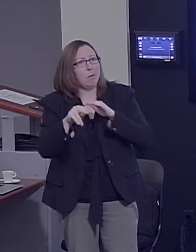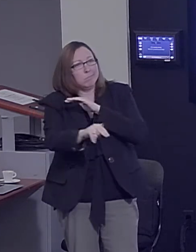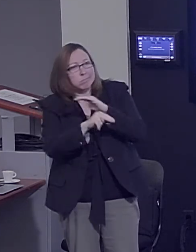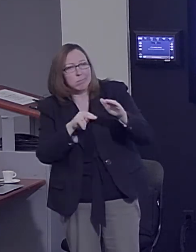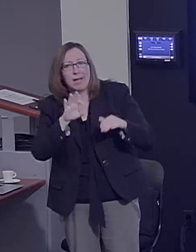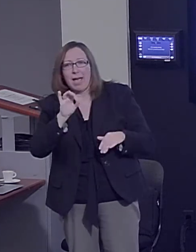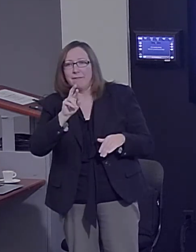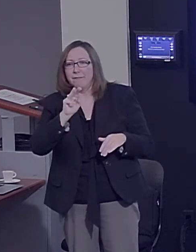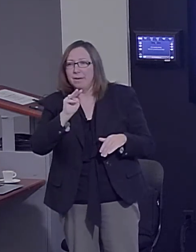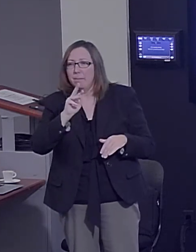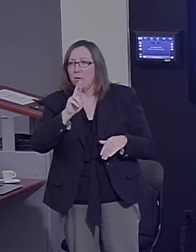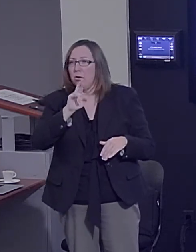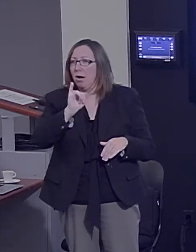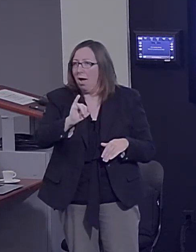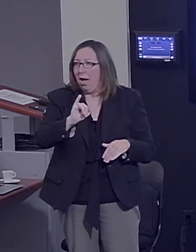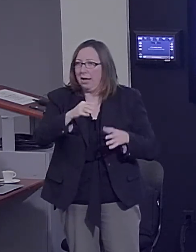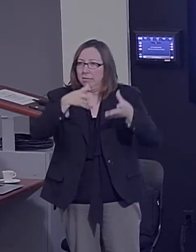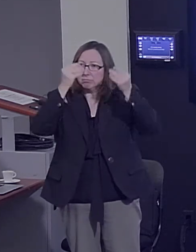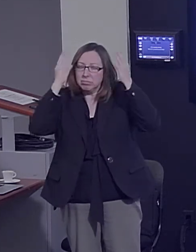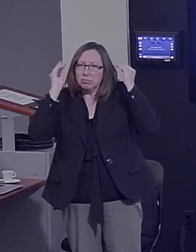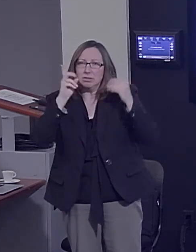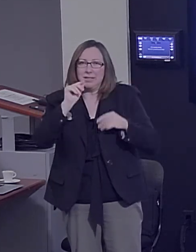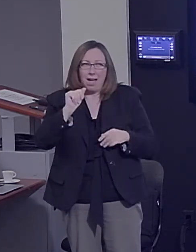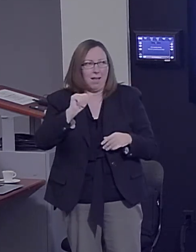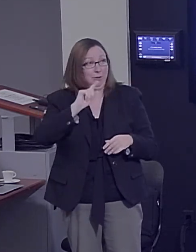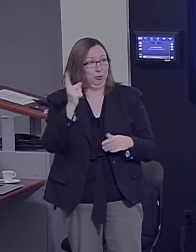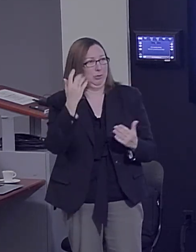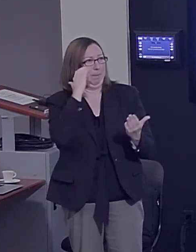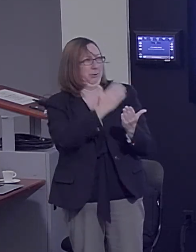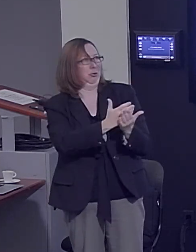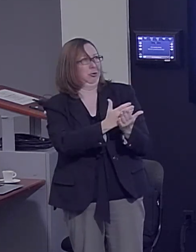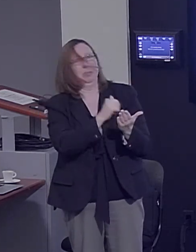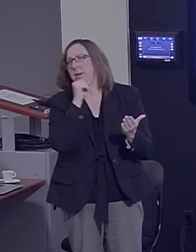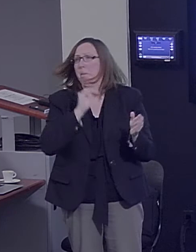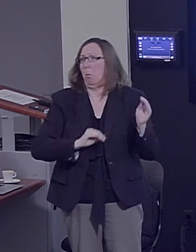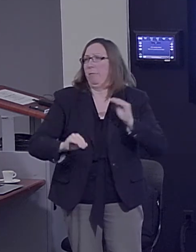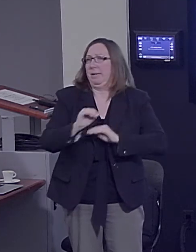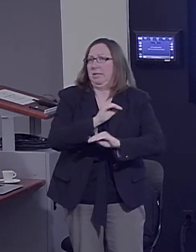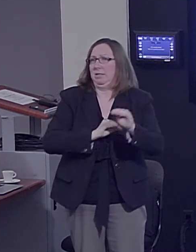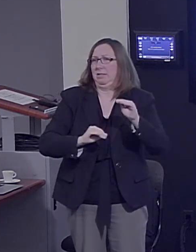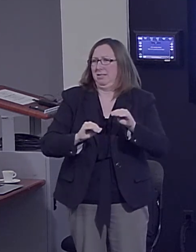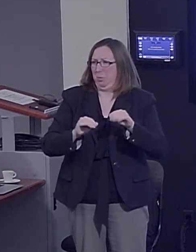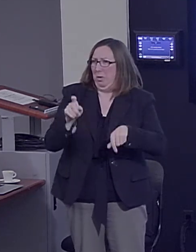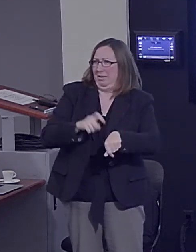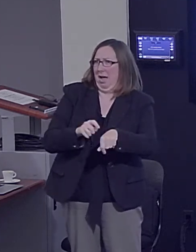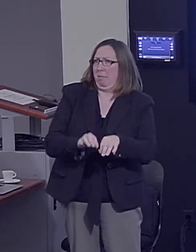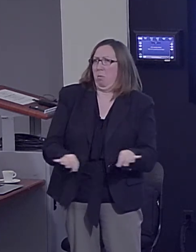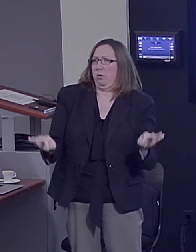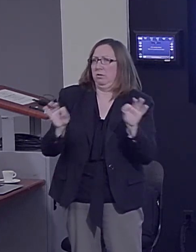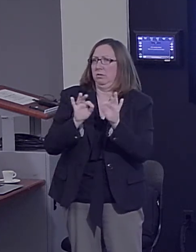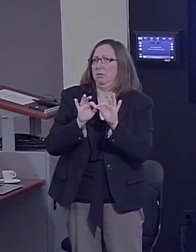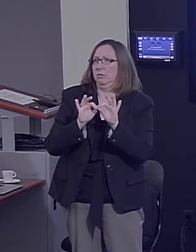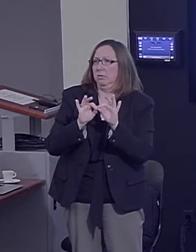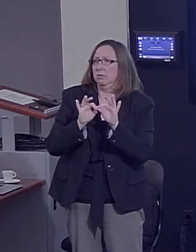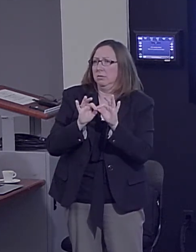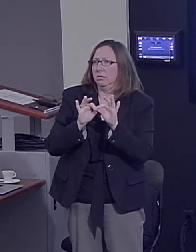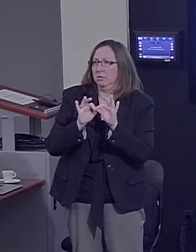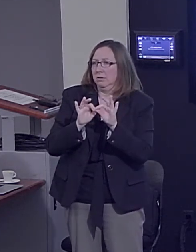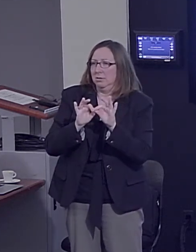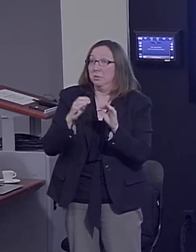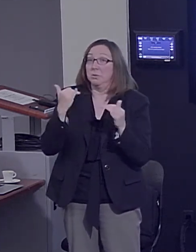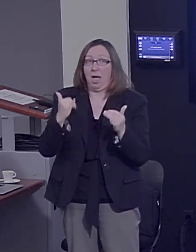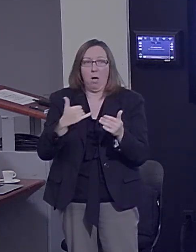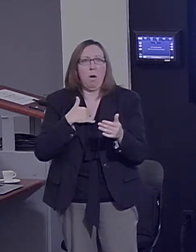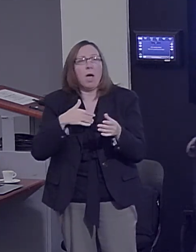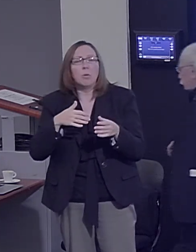just picture, are not movie, are picture. The time has been disappeared. Now I'll show you how we can go ahead